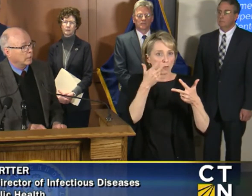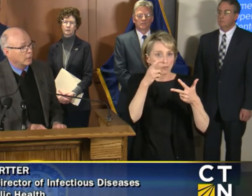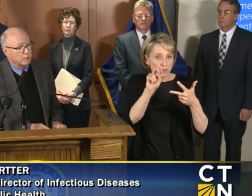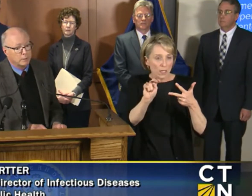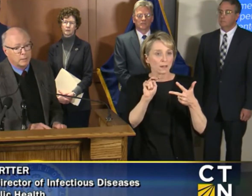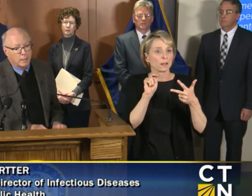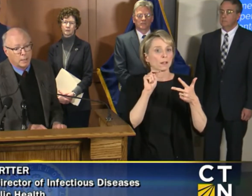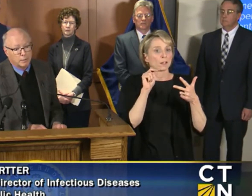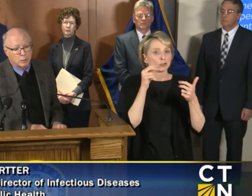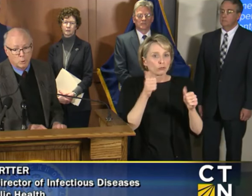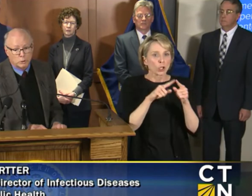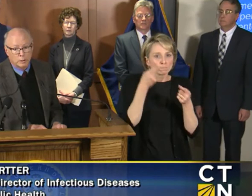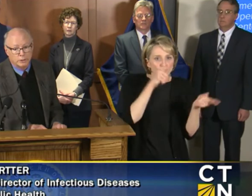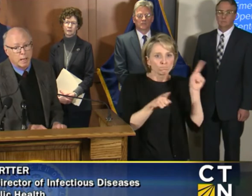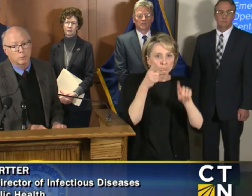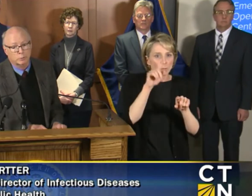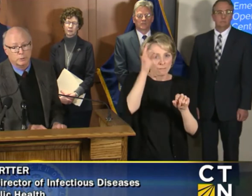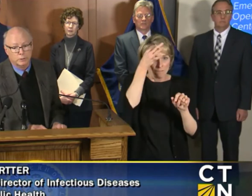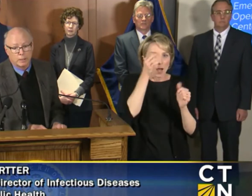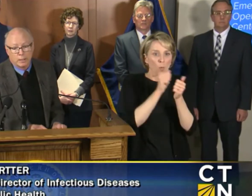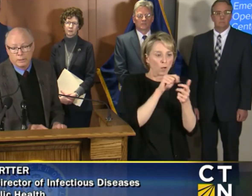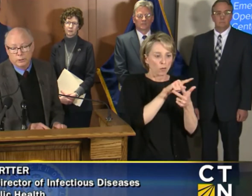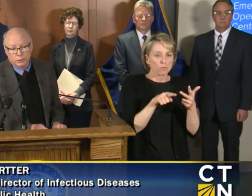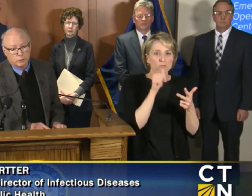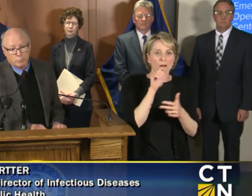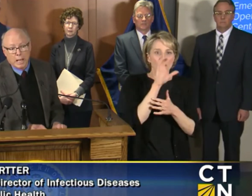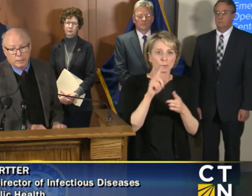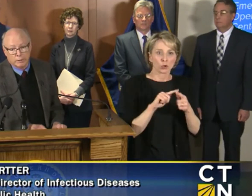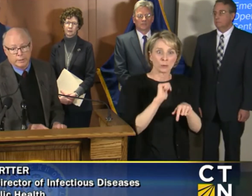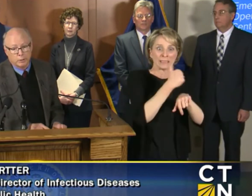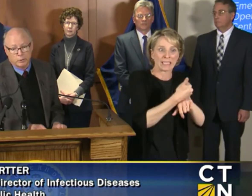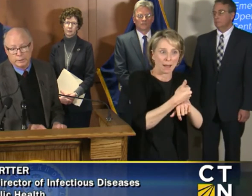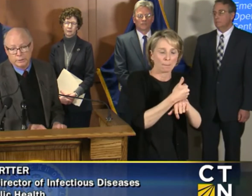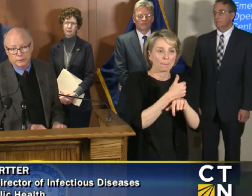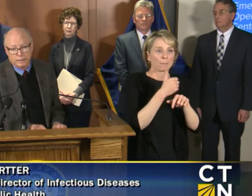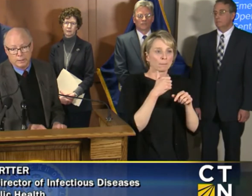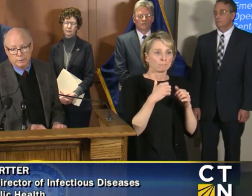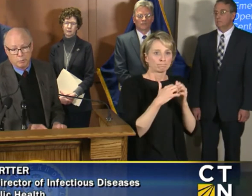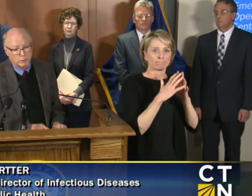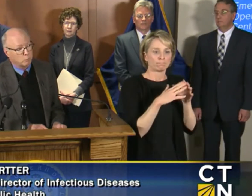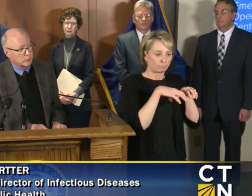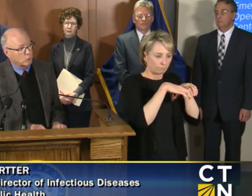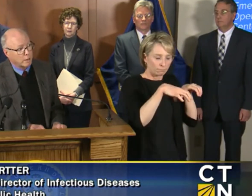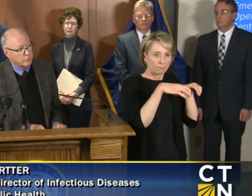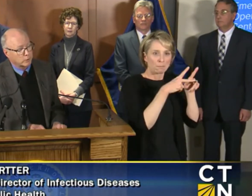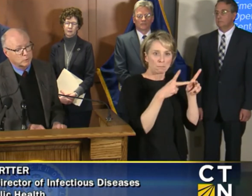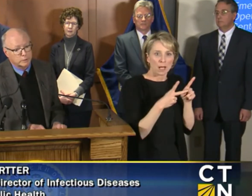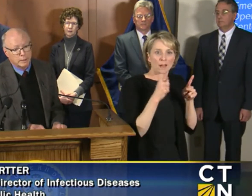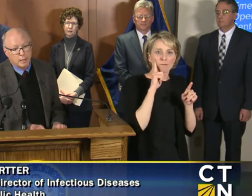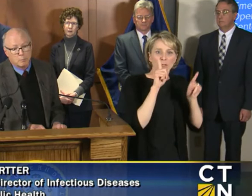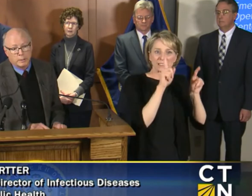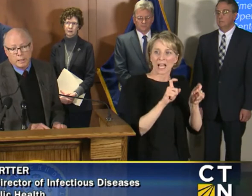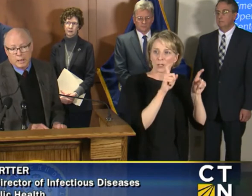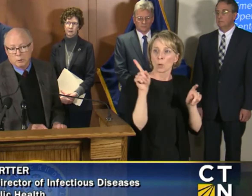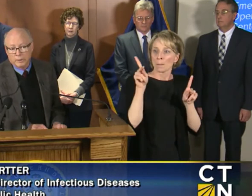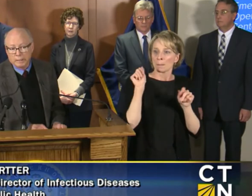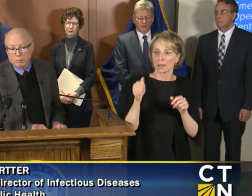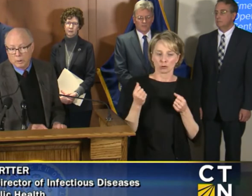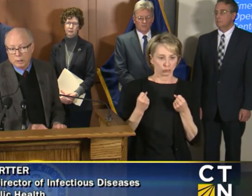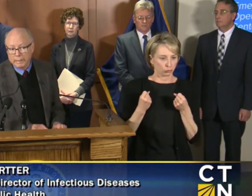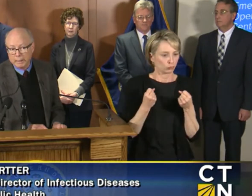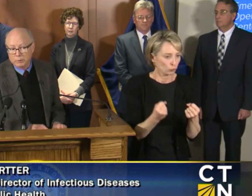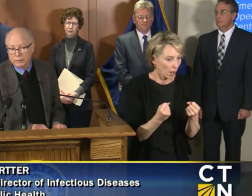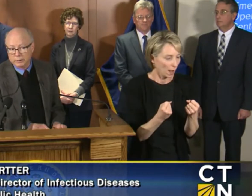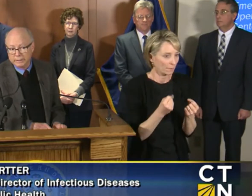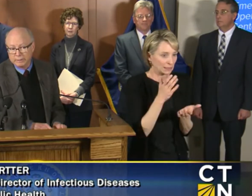those commercial establishments. This could dramatically increase, with drive-throughs. But I don't think